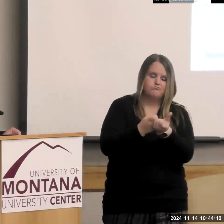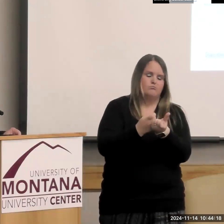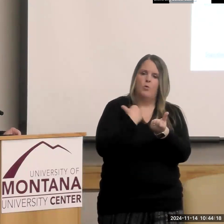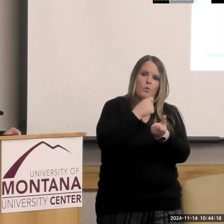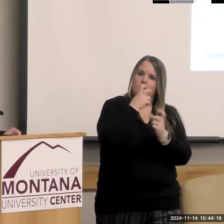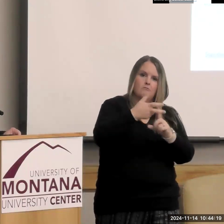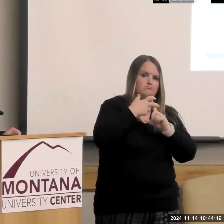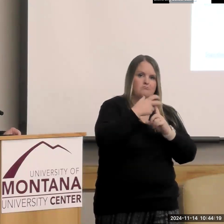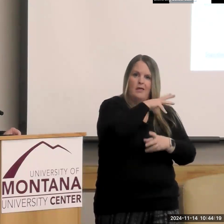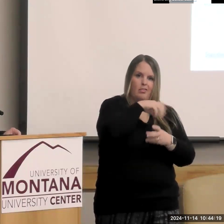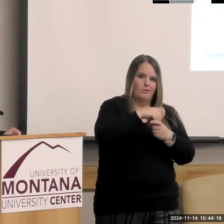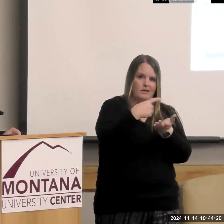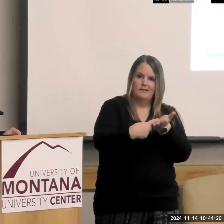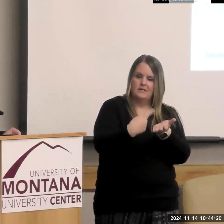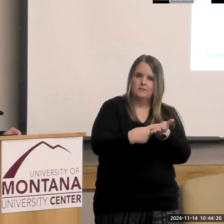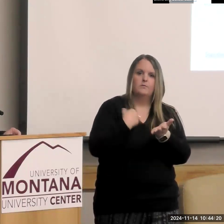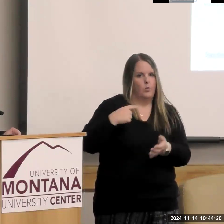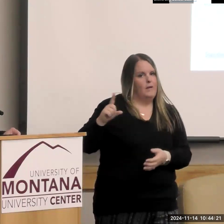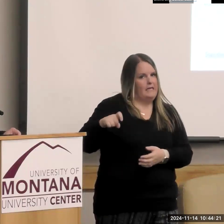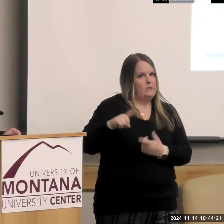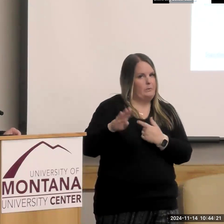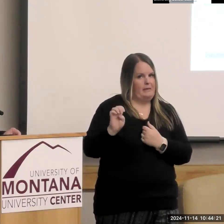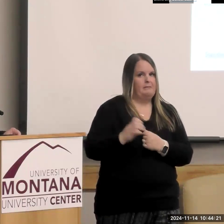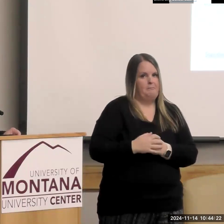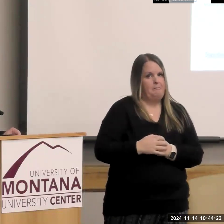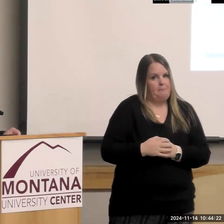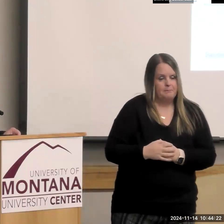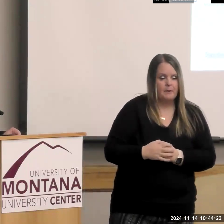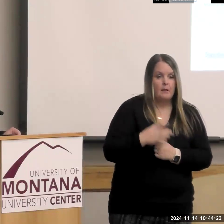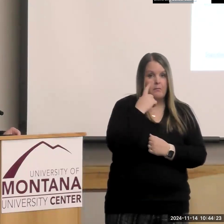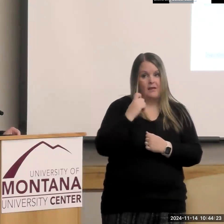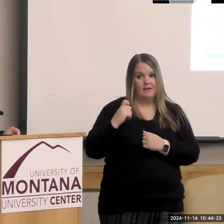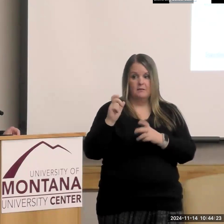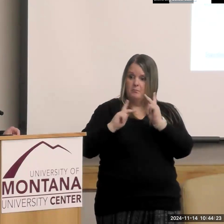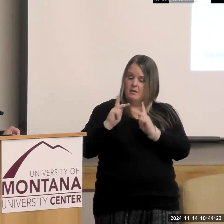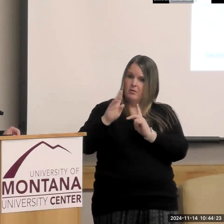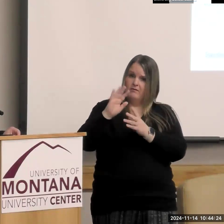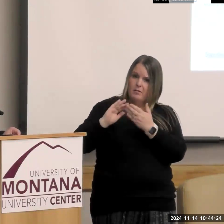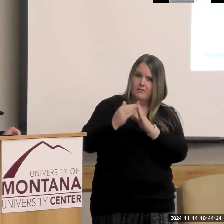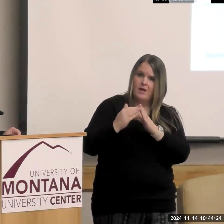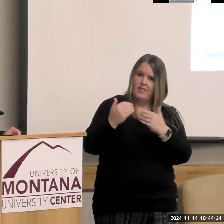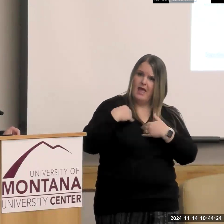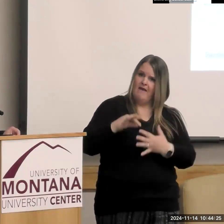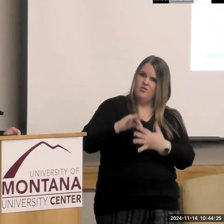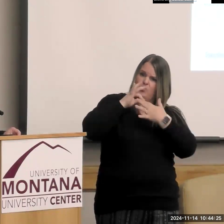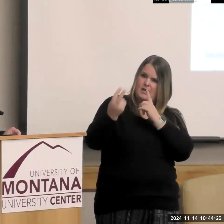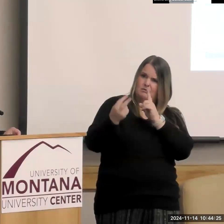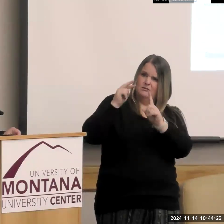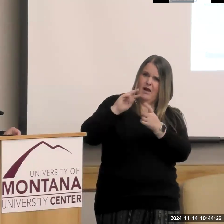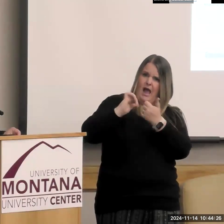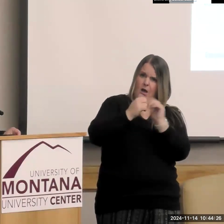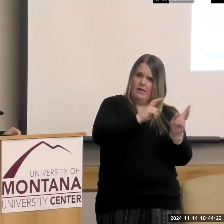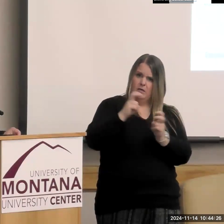that. And we need to be doing that because members of the community possess unique perspectives on how issues are manifested